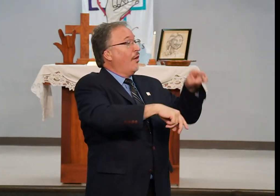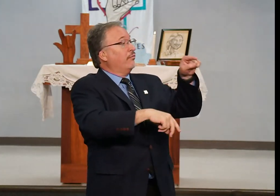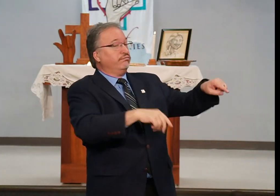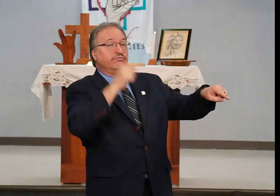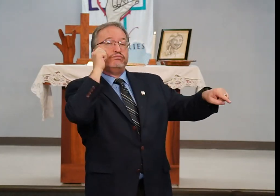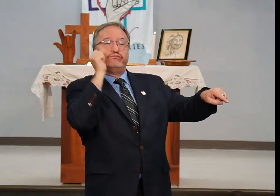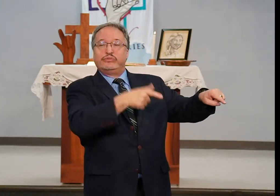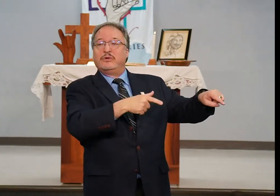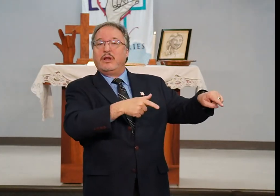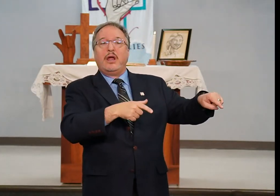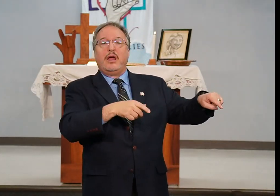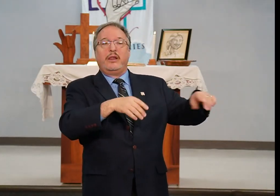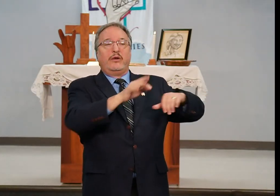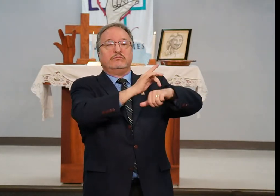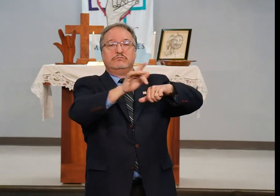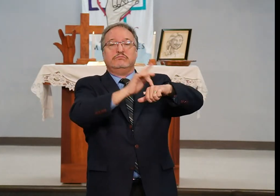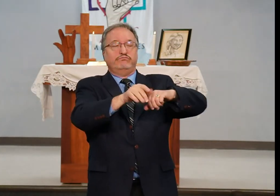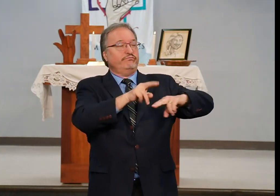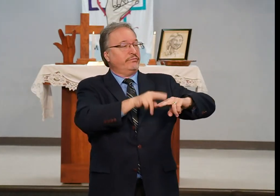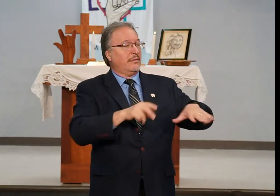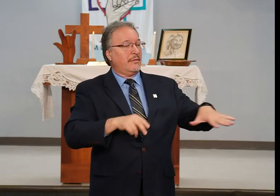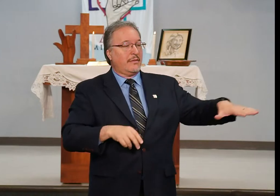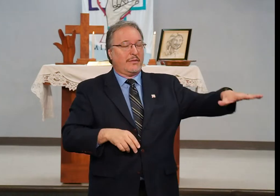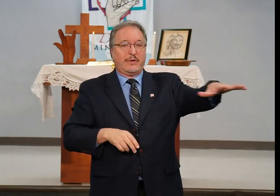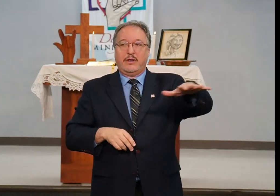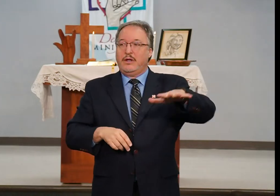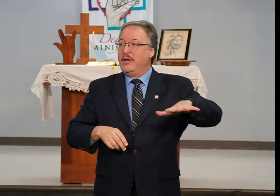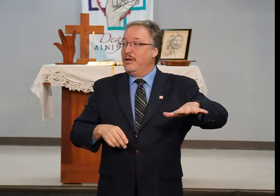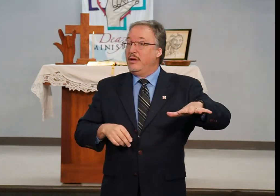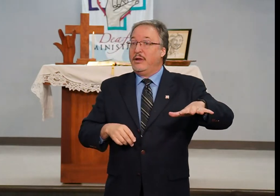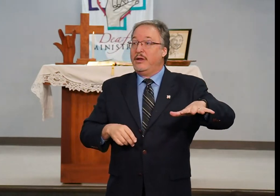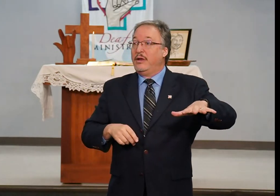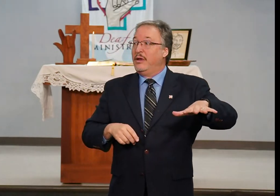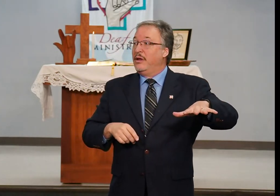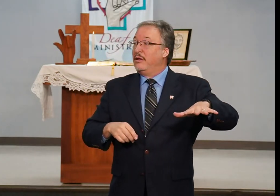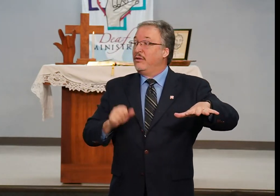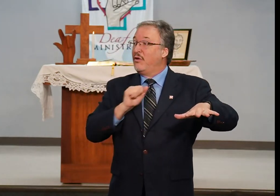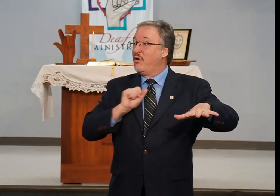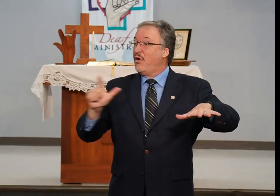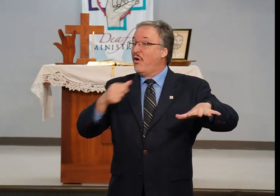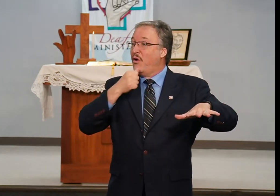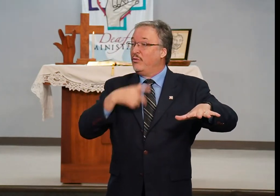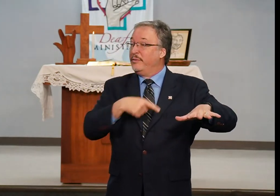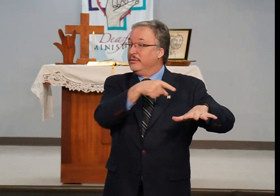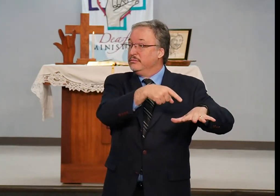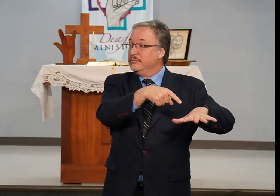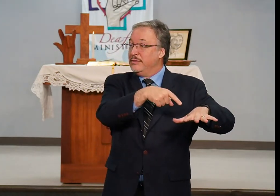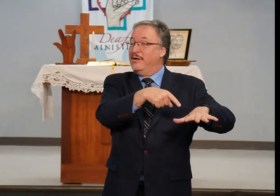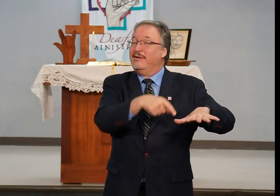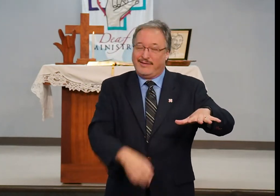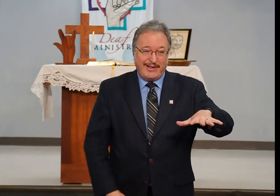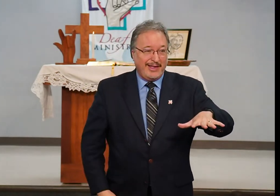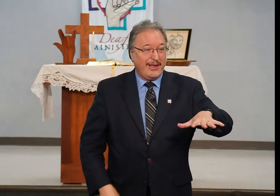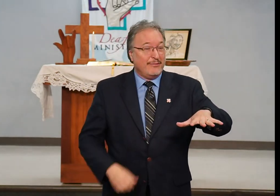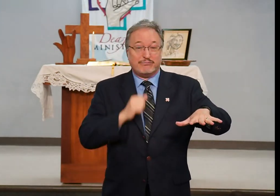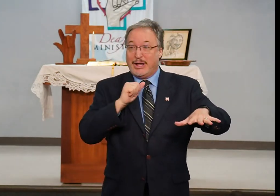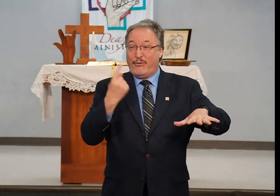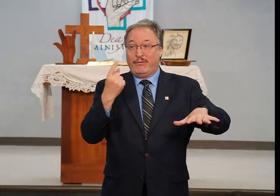of the very large room to the front. And I remember seeing one table that had an empty seat. And I was the only man